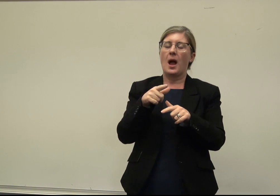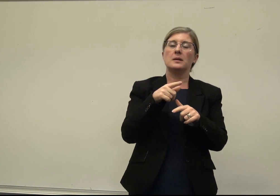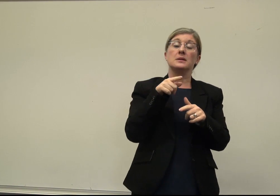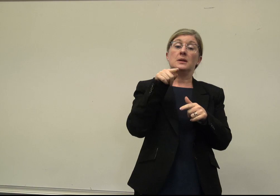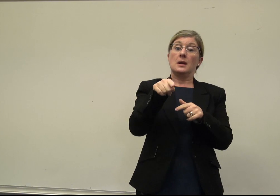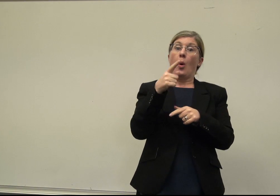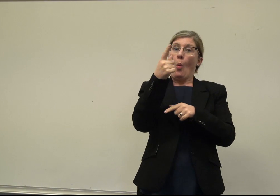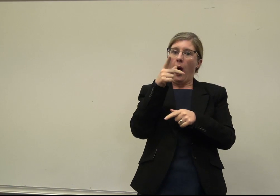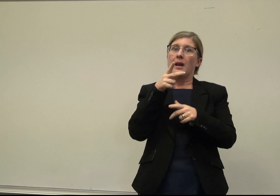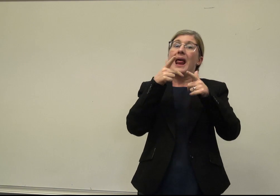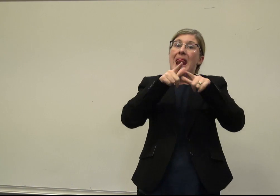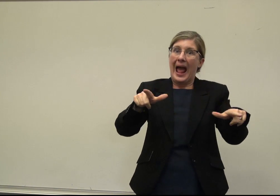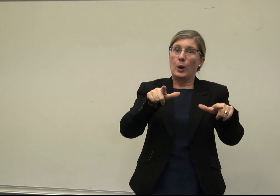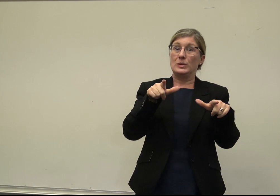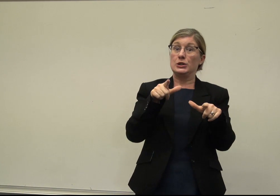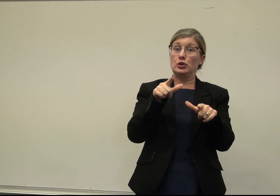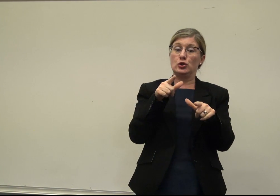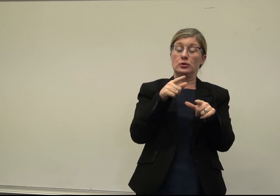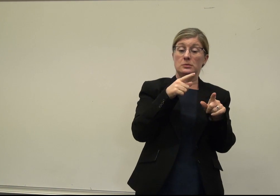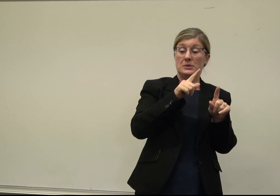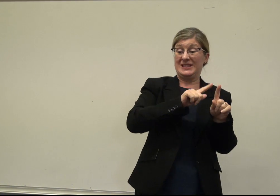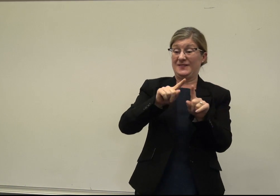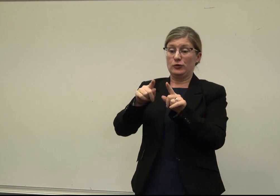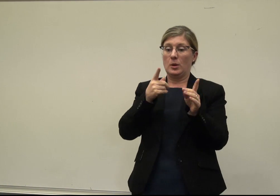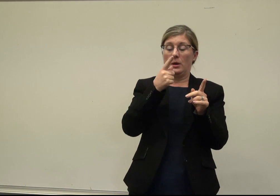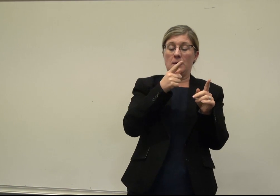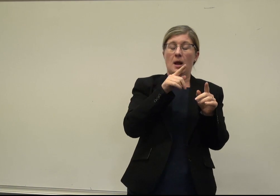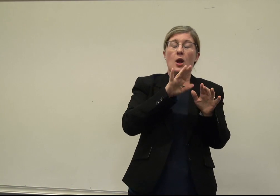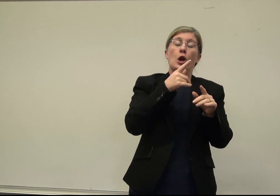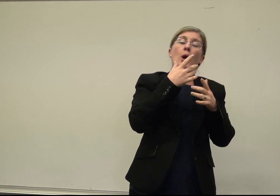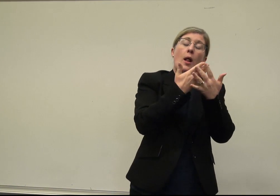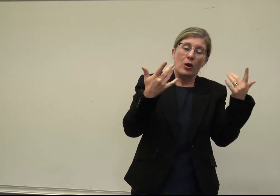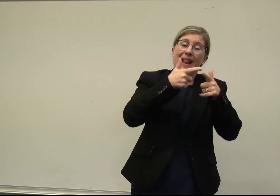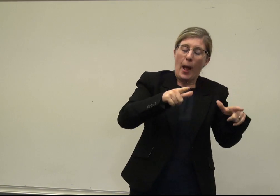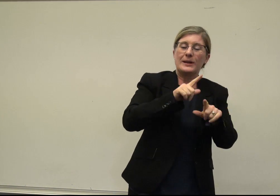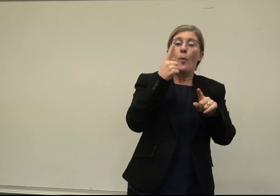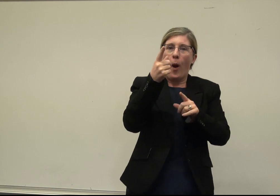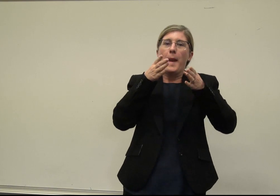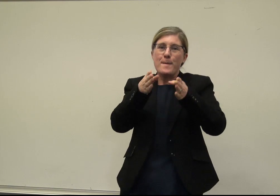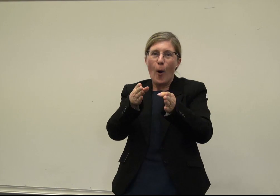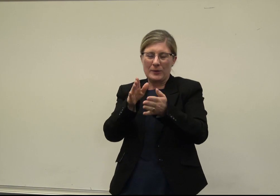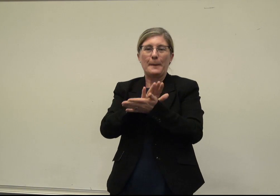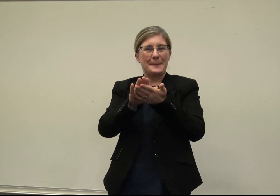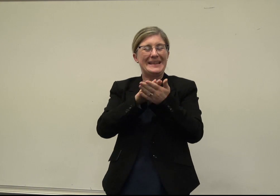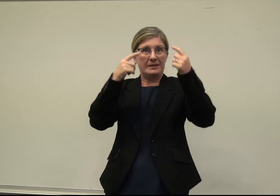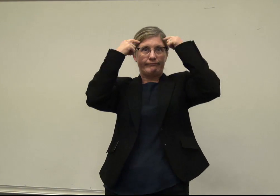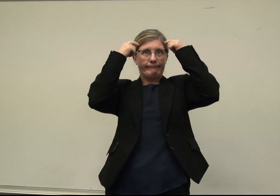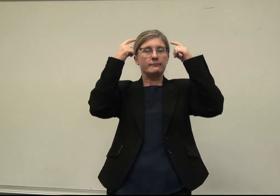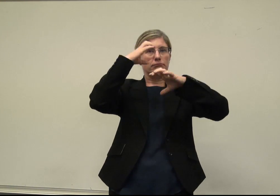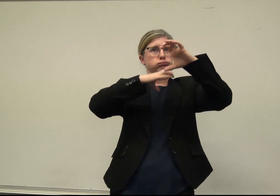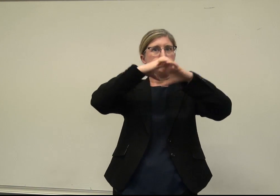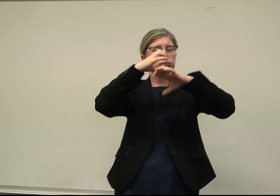more than one language in the brain that matters, not which languages these are, how many people use these languages, whether